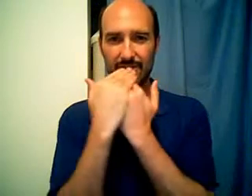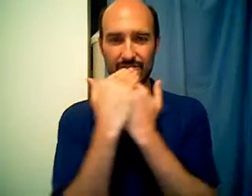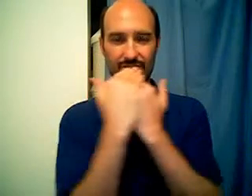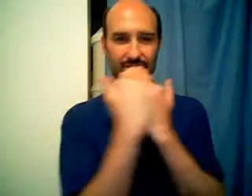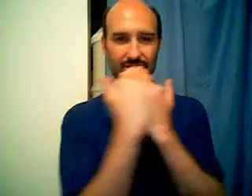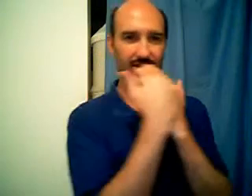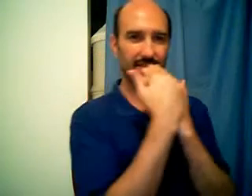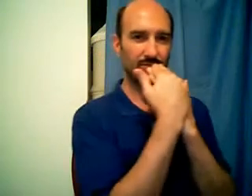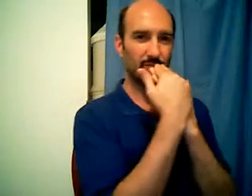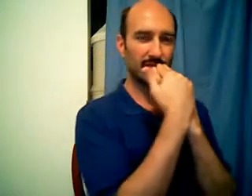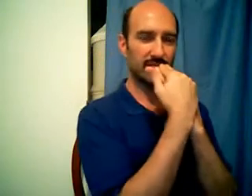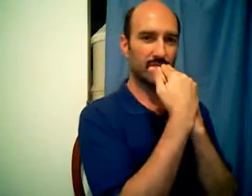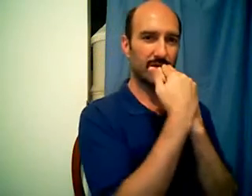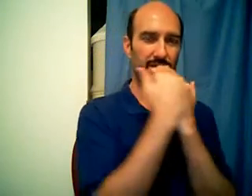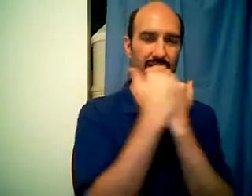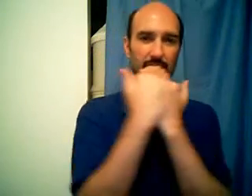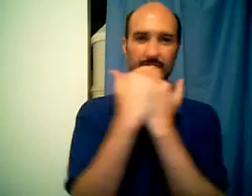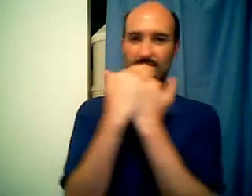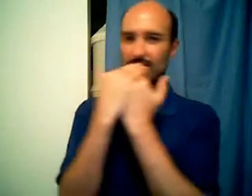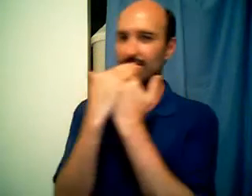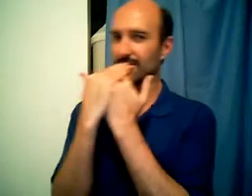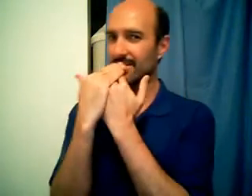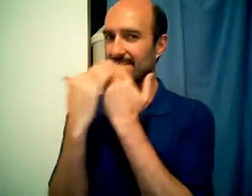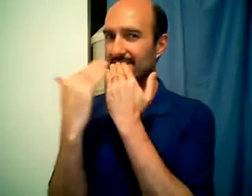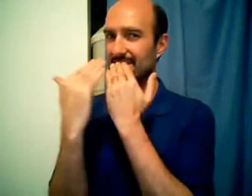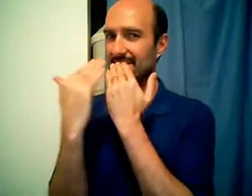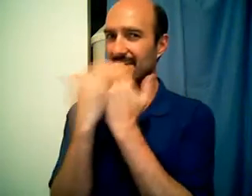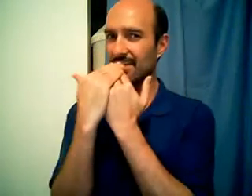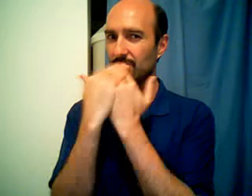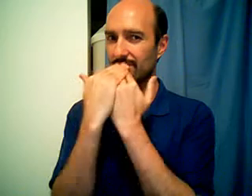Sandwich. Like 2 pieces of bread, one on top of each other. Sandwich.